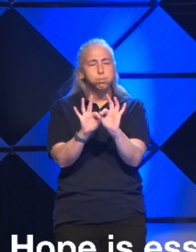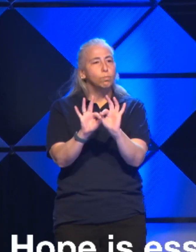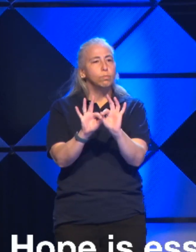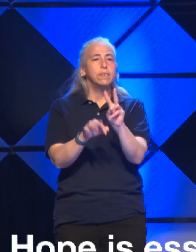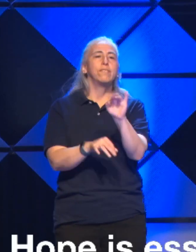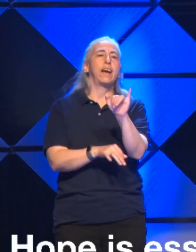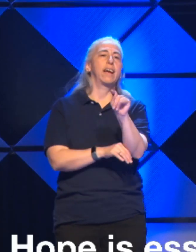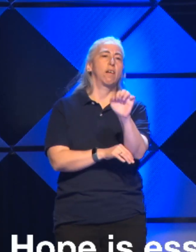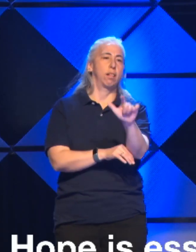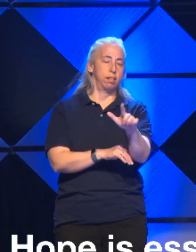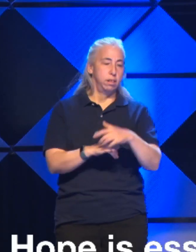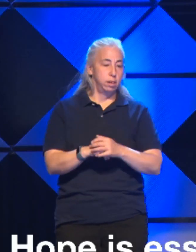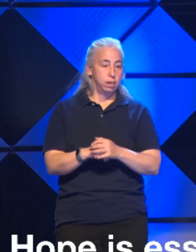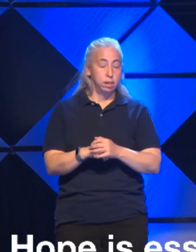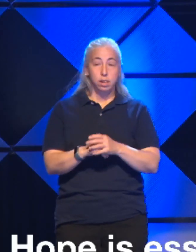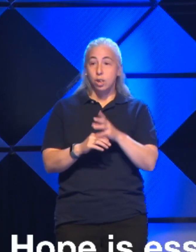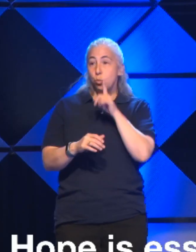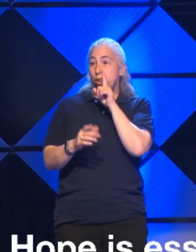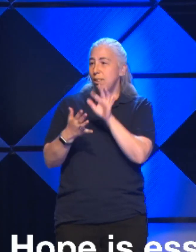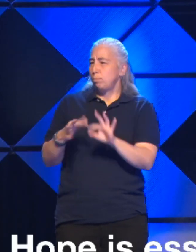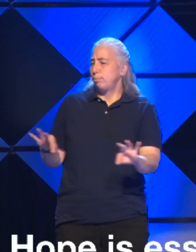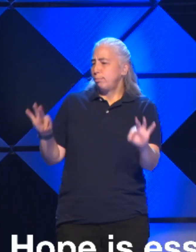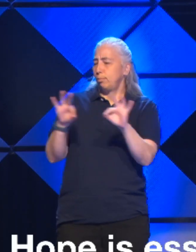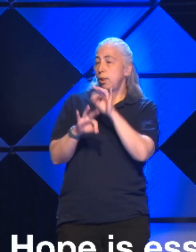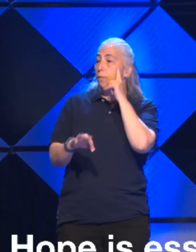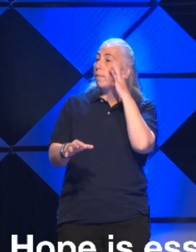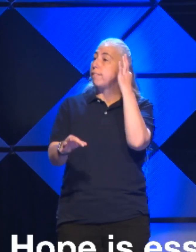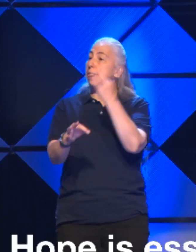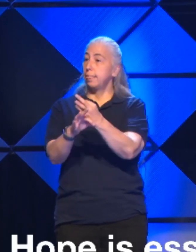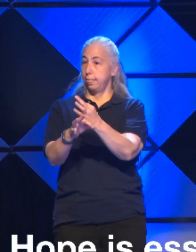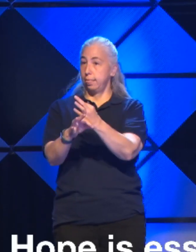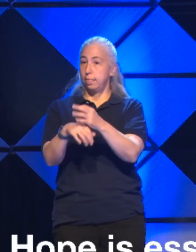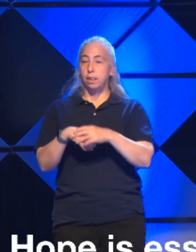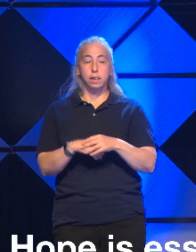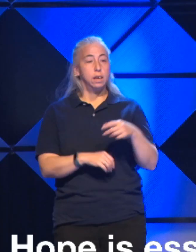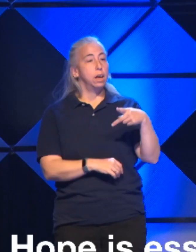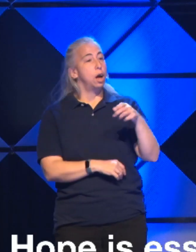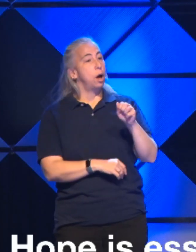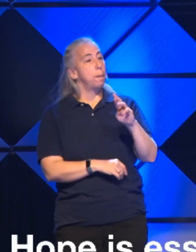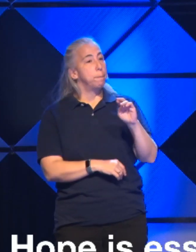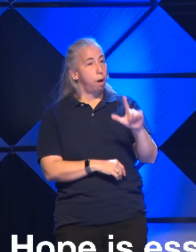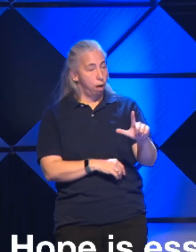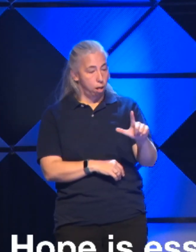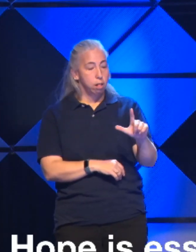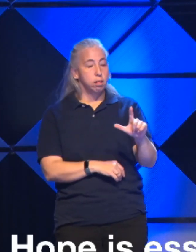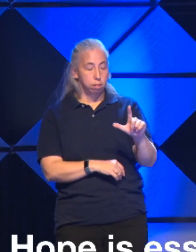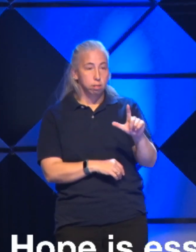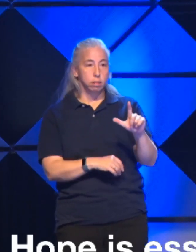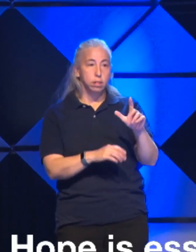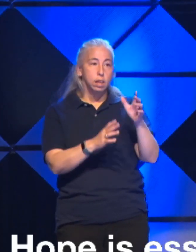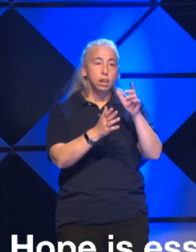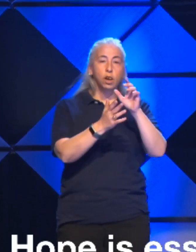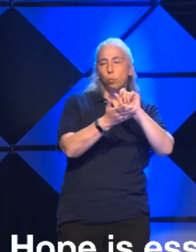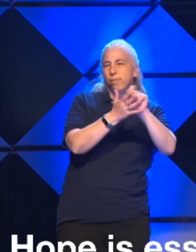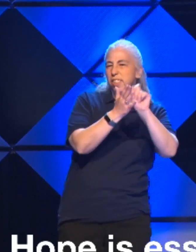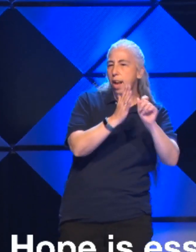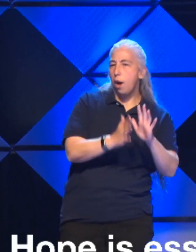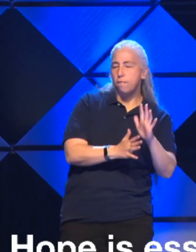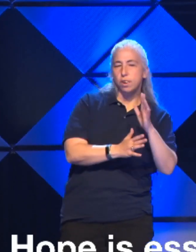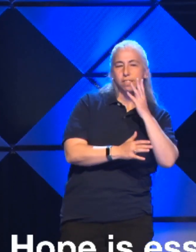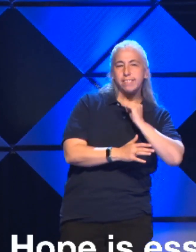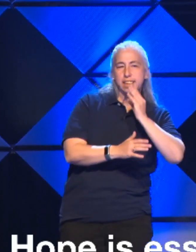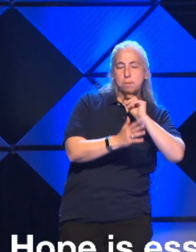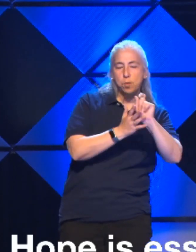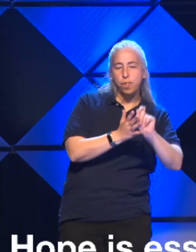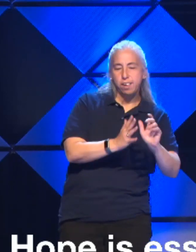our faith. Paul says in Hebrew, or whosoever wrote Hebrew, now